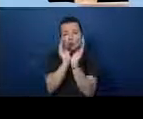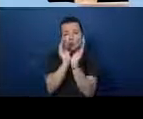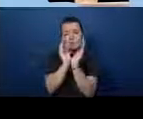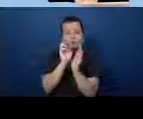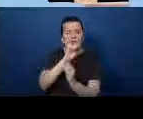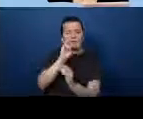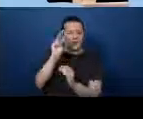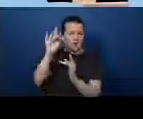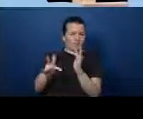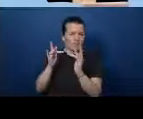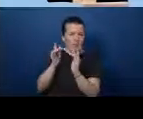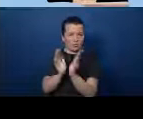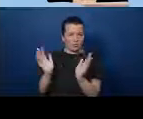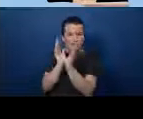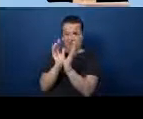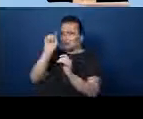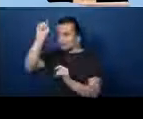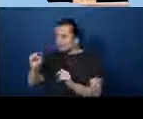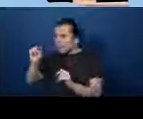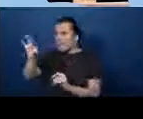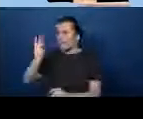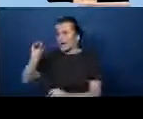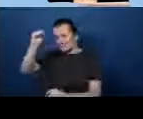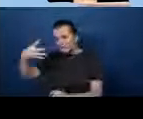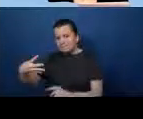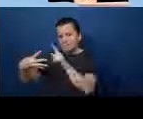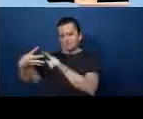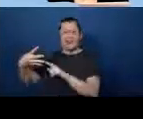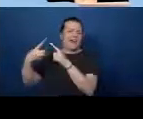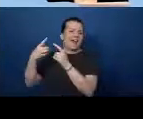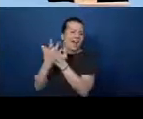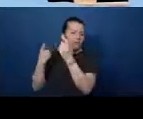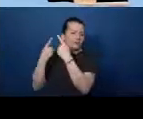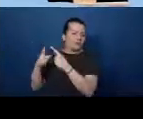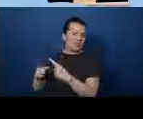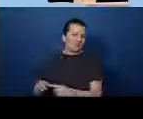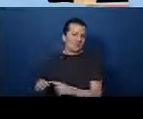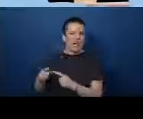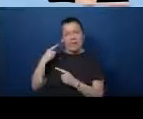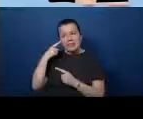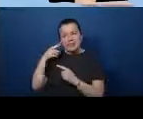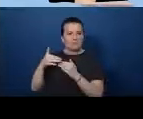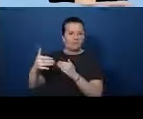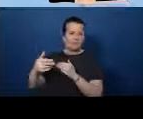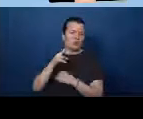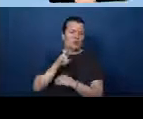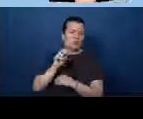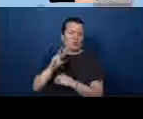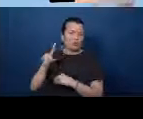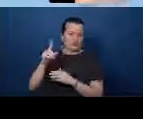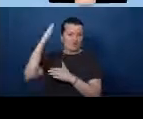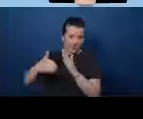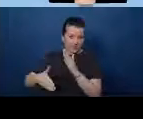you will see these different versions, language versions, coming until the end of this year. So now we're going